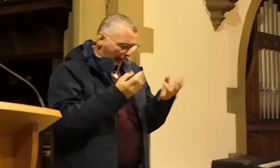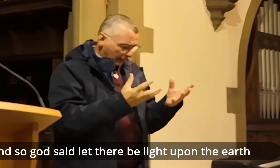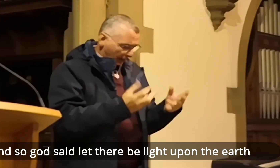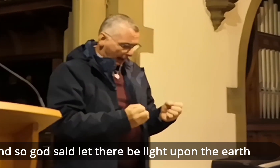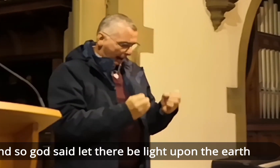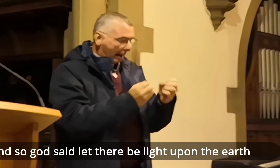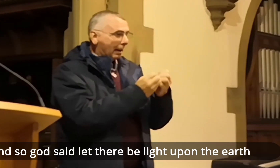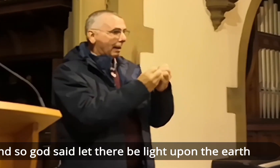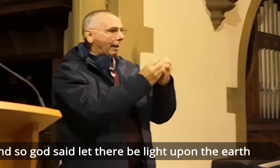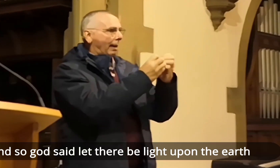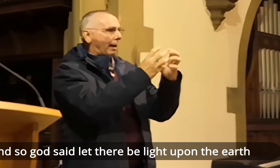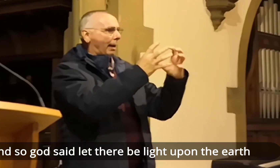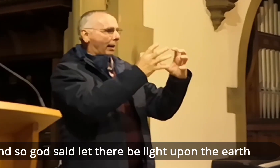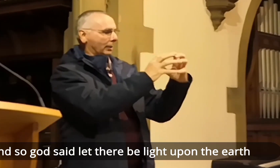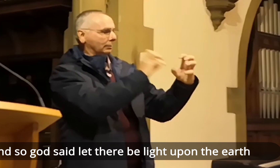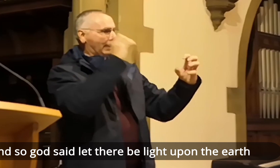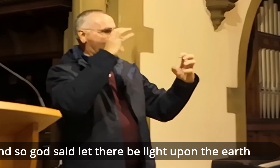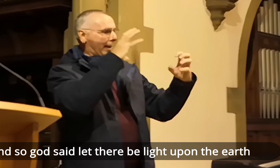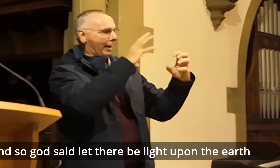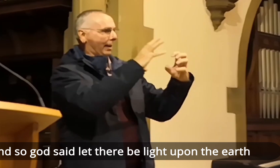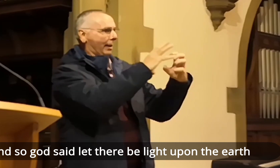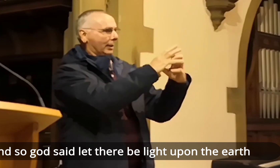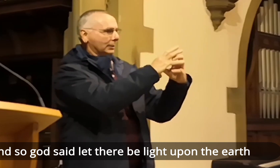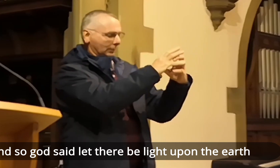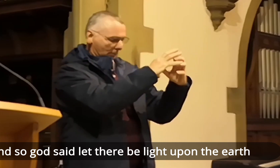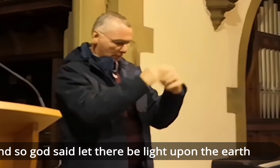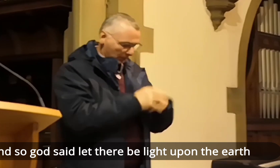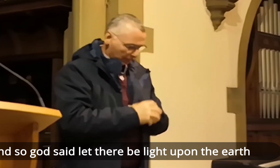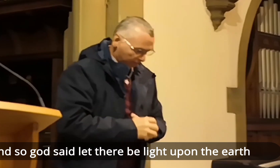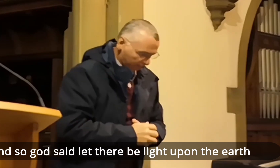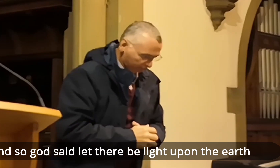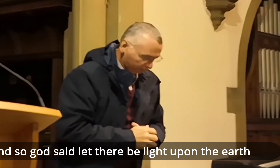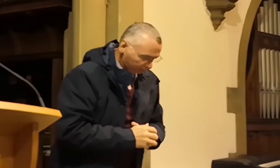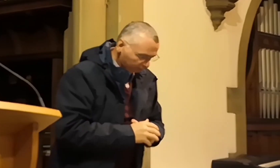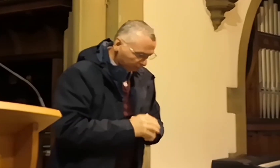And so God said, let there be light upon the earth.